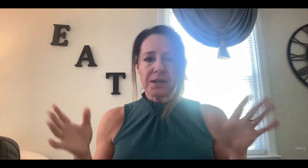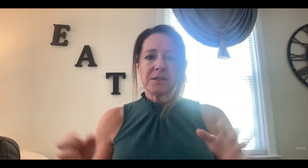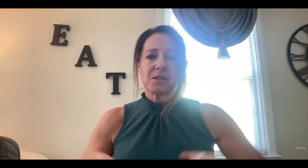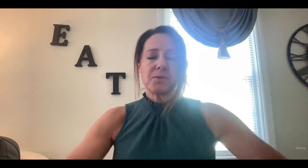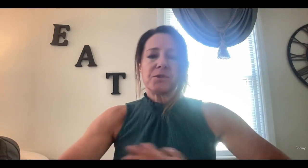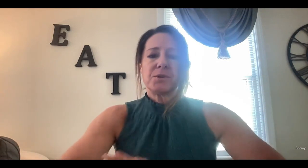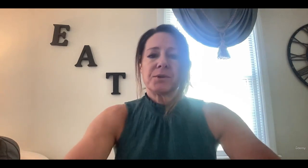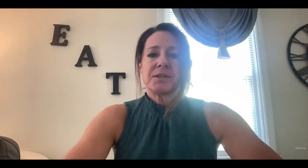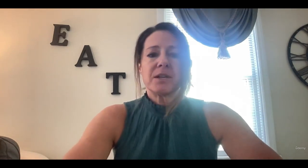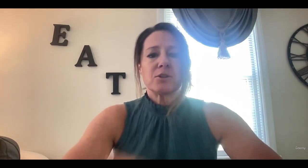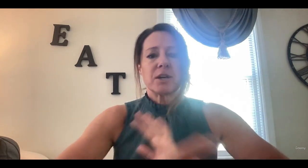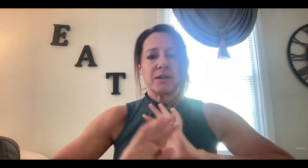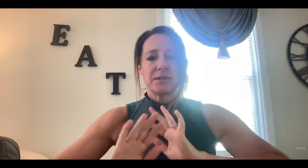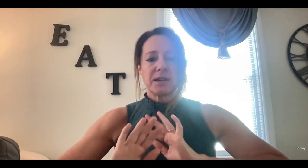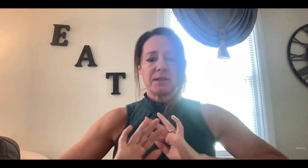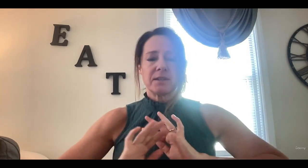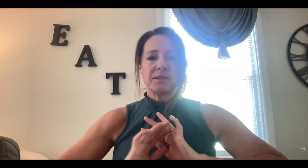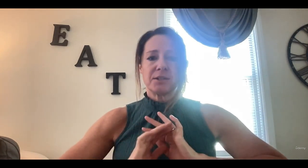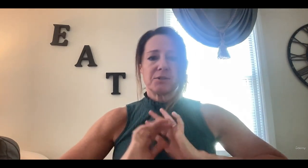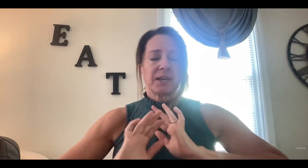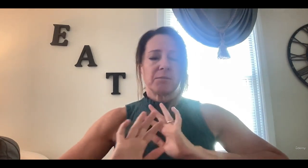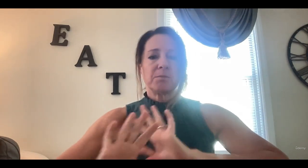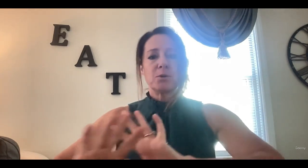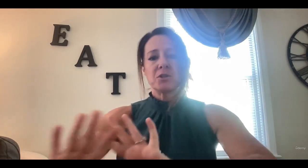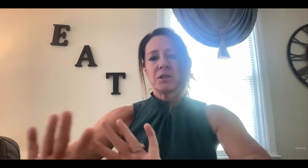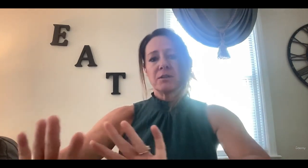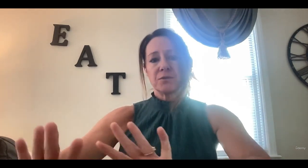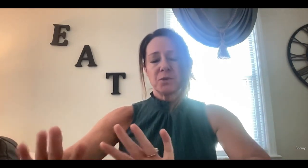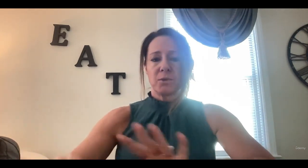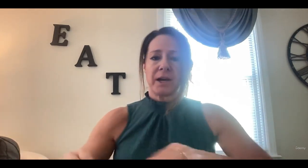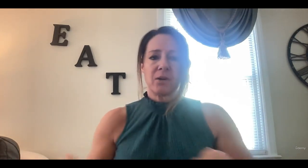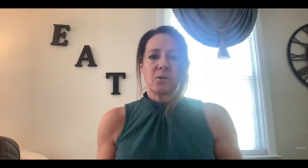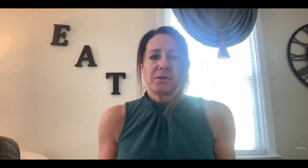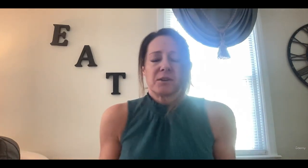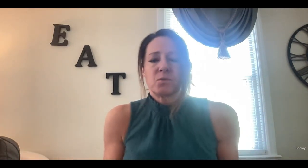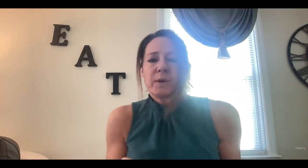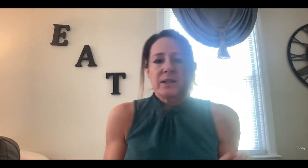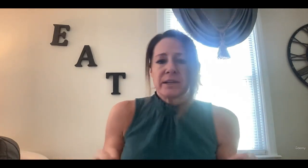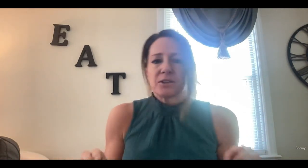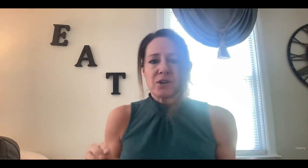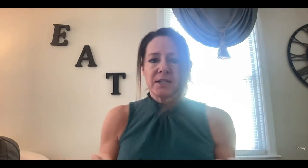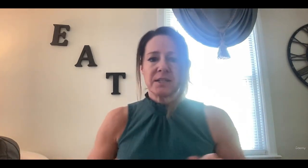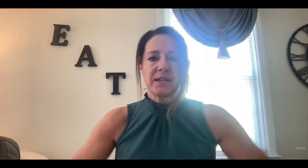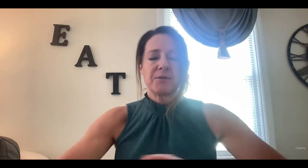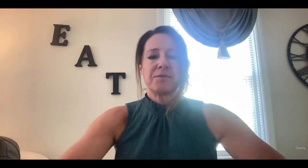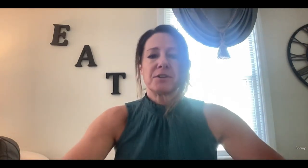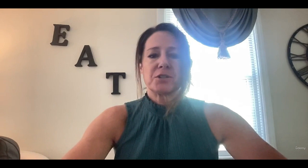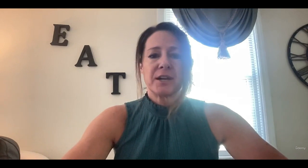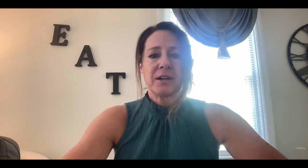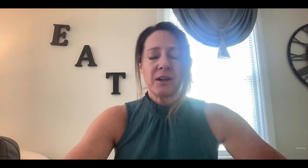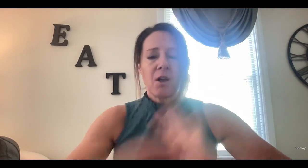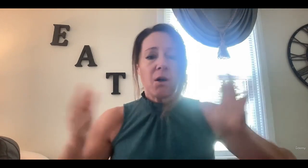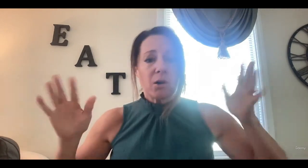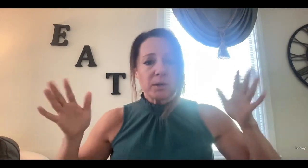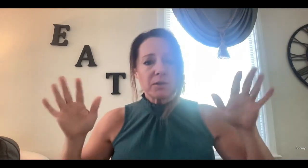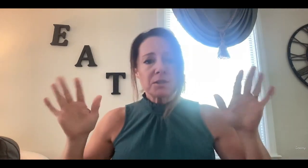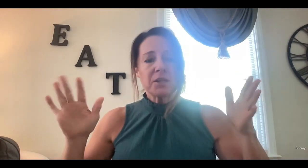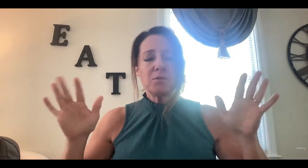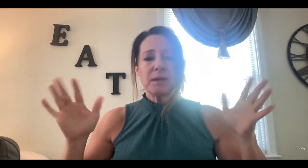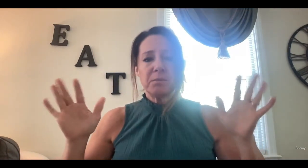So if you notice that your child is at the dinner table pushing their food away, or they're wiggling and trying to get out of their chair, oh, it looks like you might be